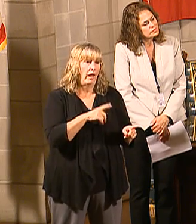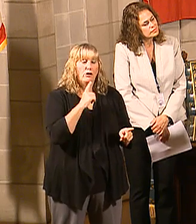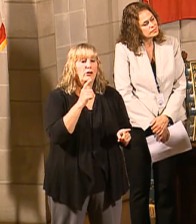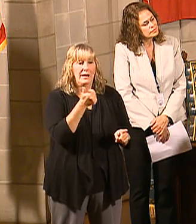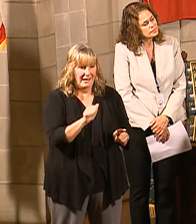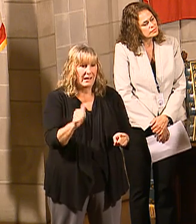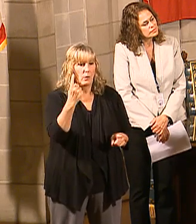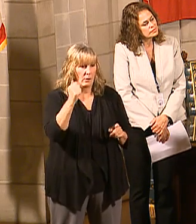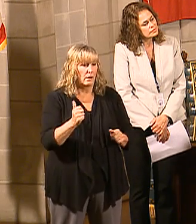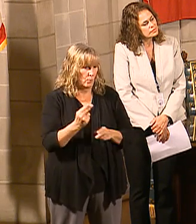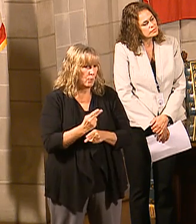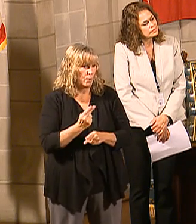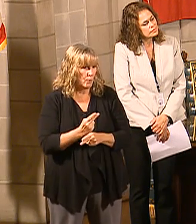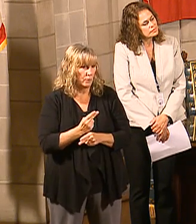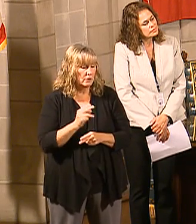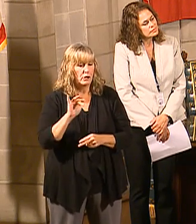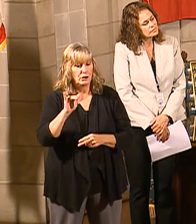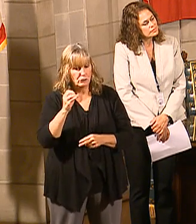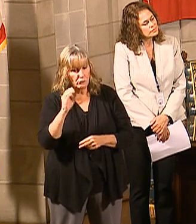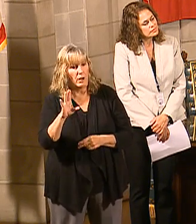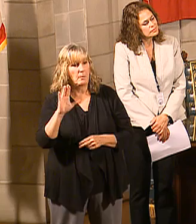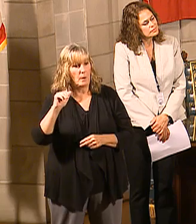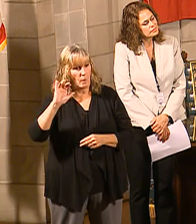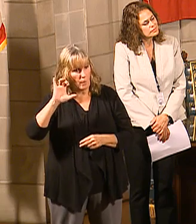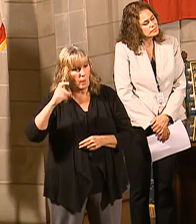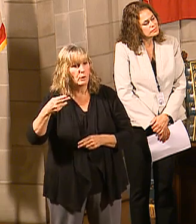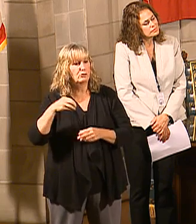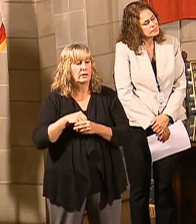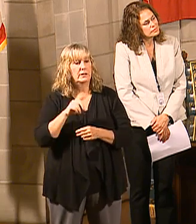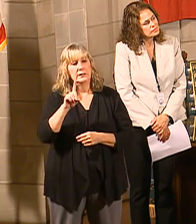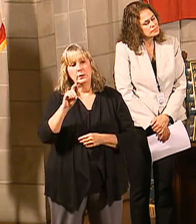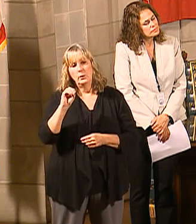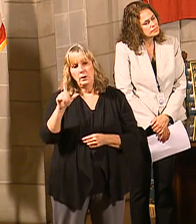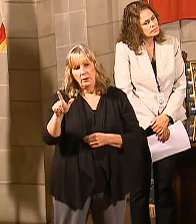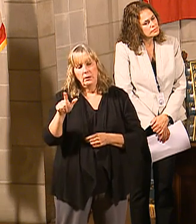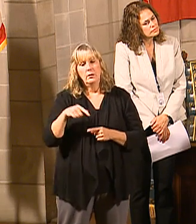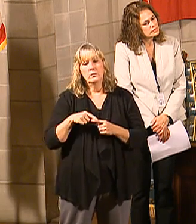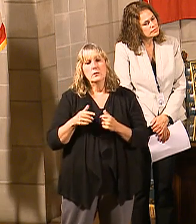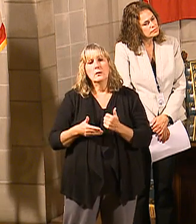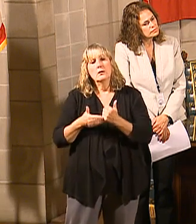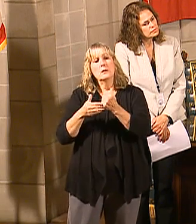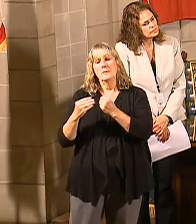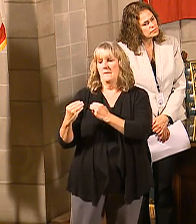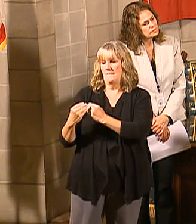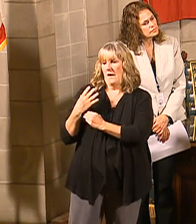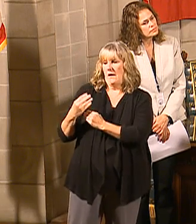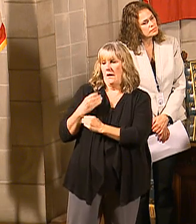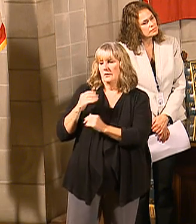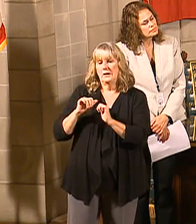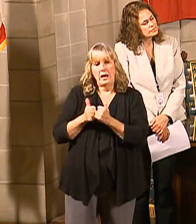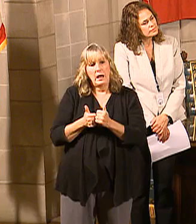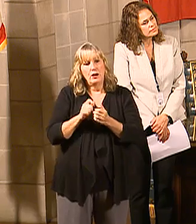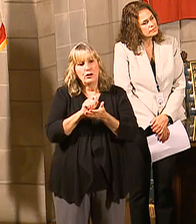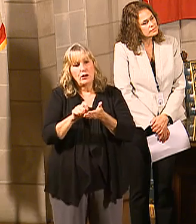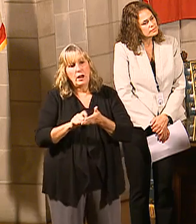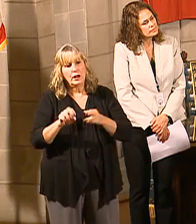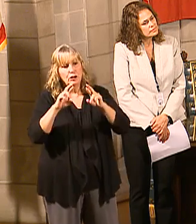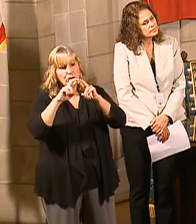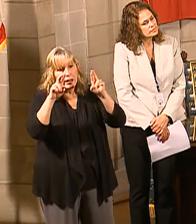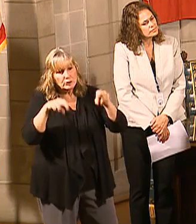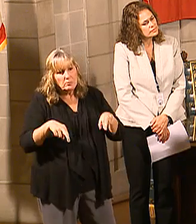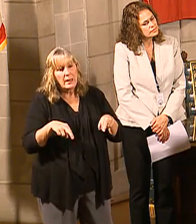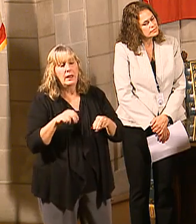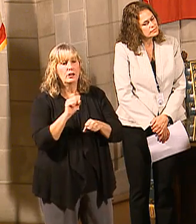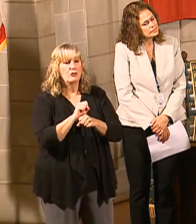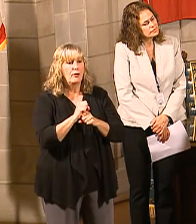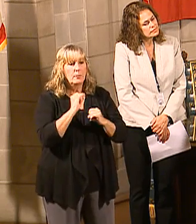can use this. Come and use our job coaches in the Department of Labor to be able to help get advice doing a resume or how to do job interviews,